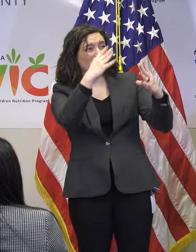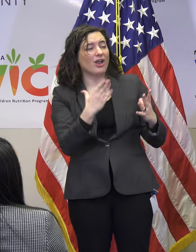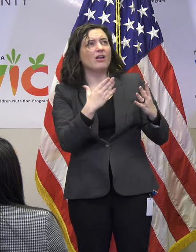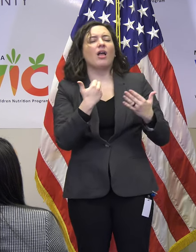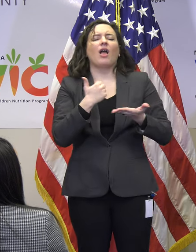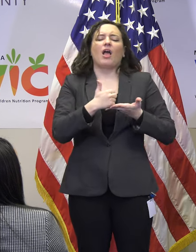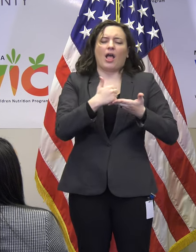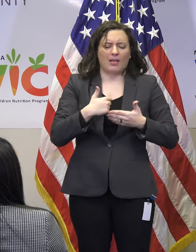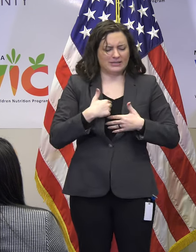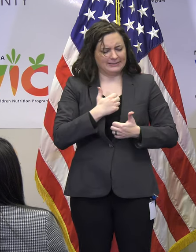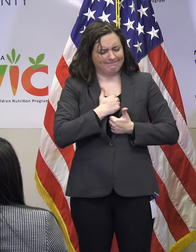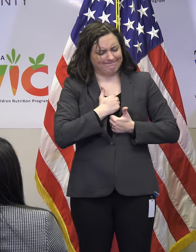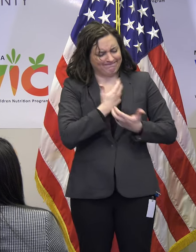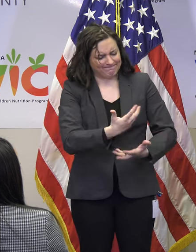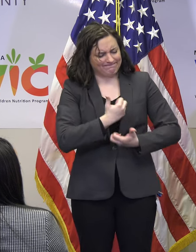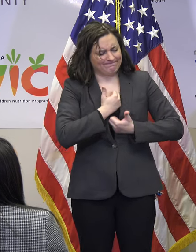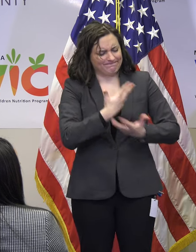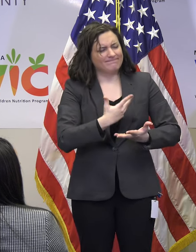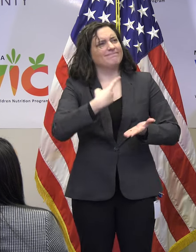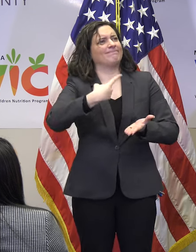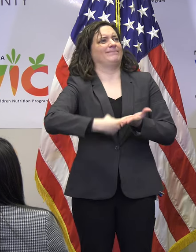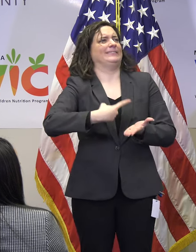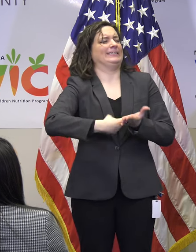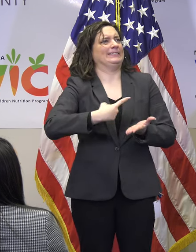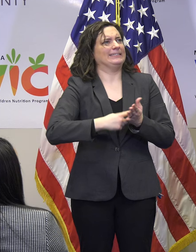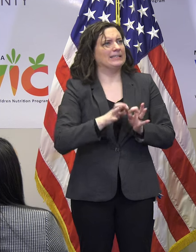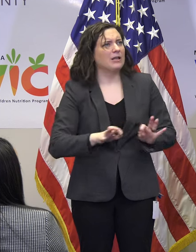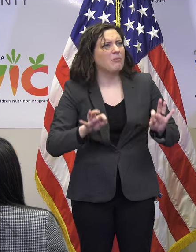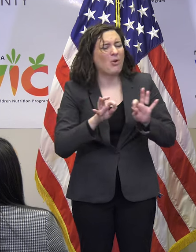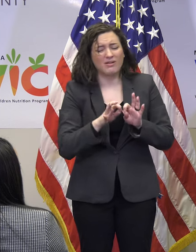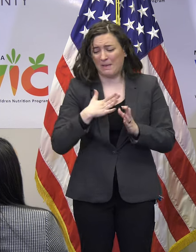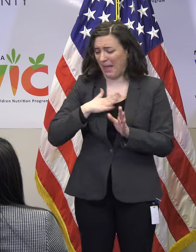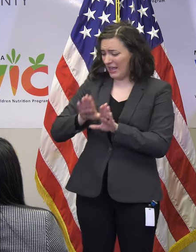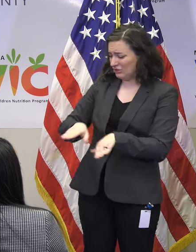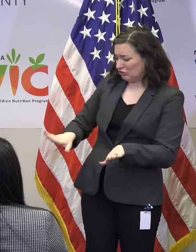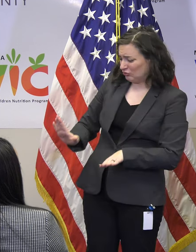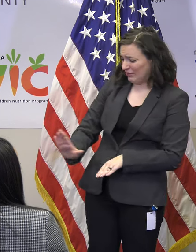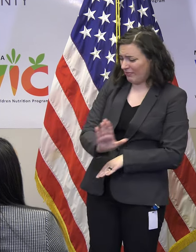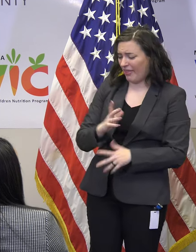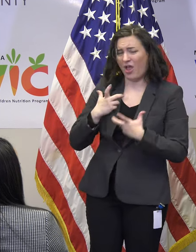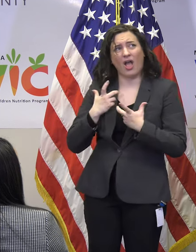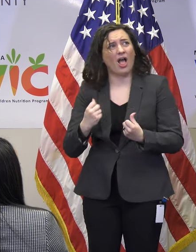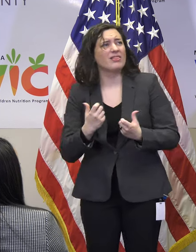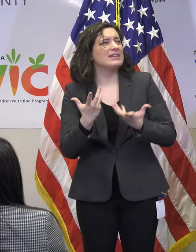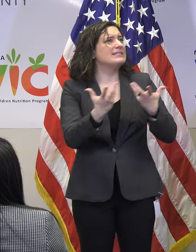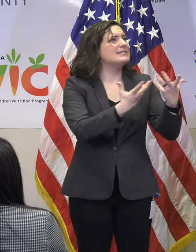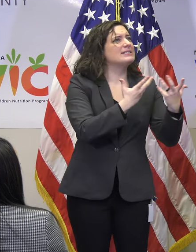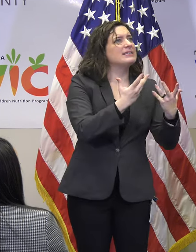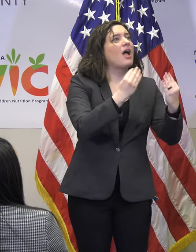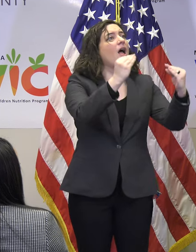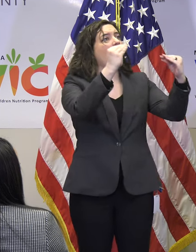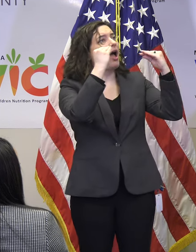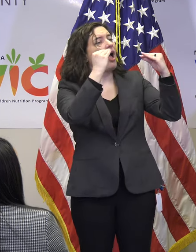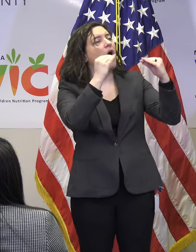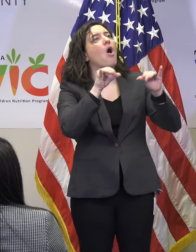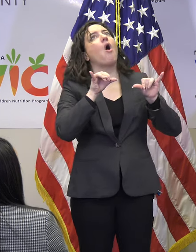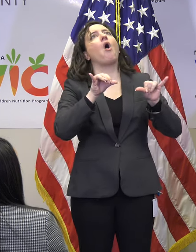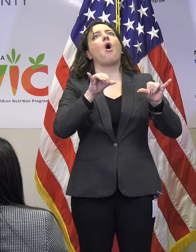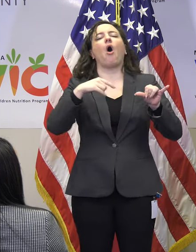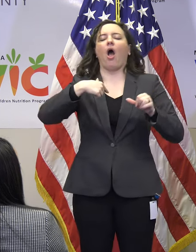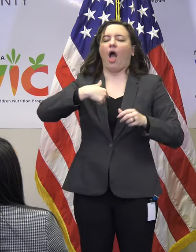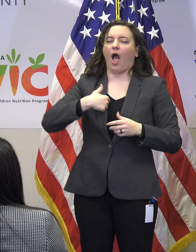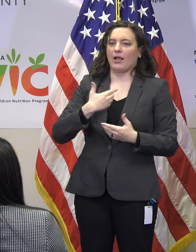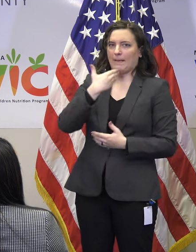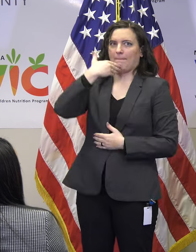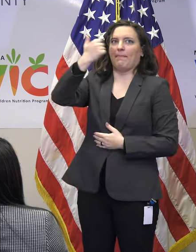about important topics such as my child's health and nutrition, and provide education that I needed to make informed decisions about my